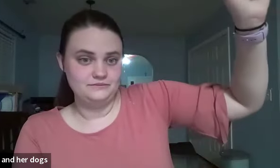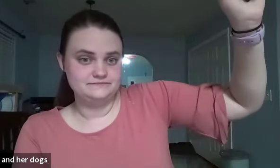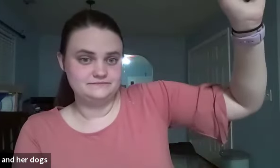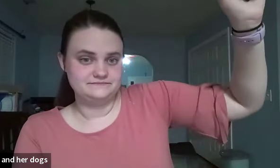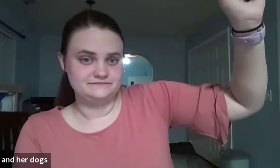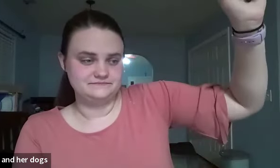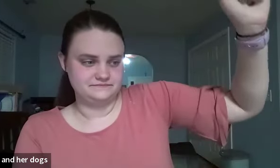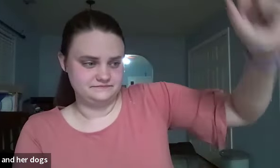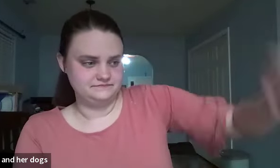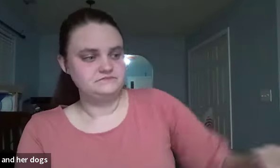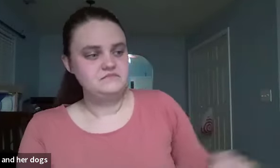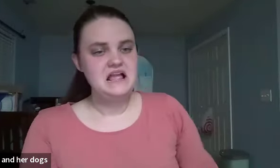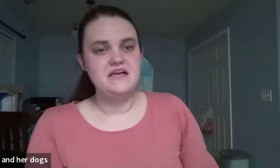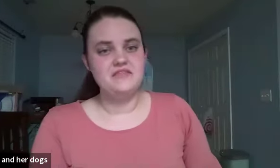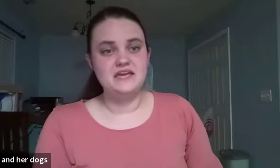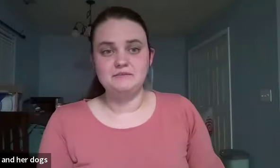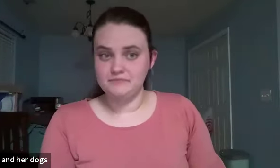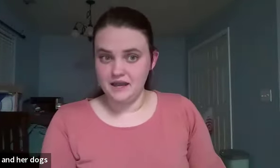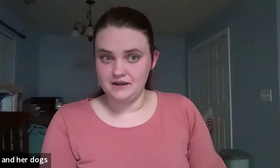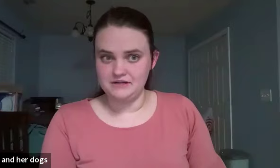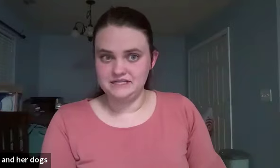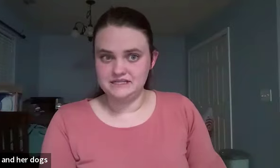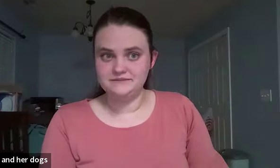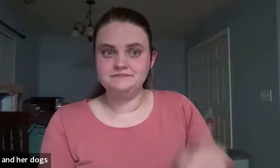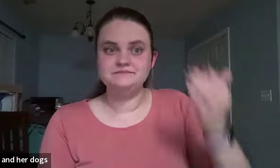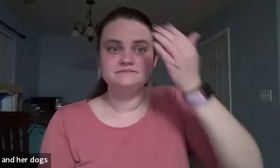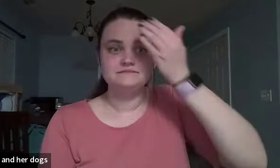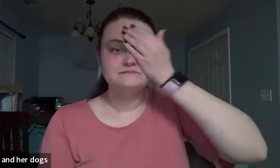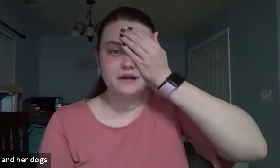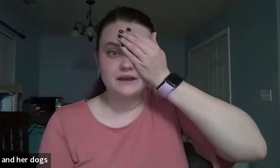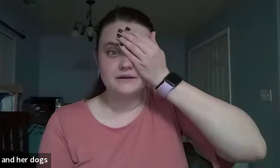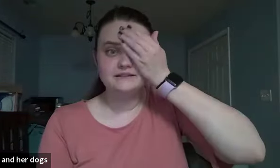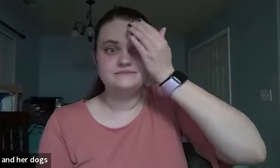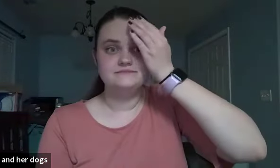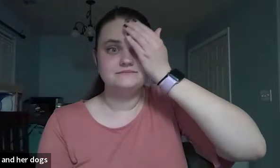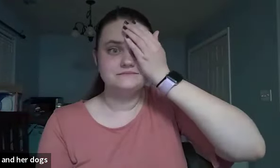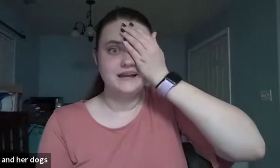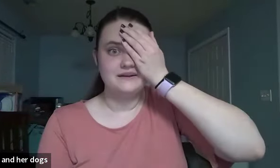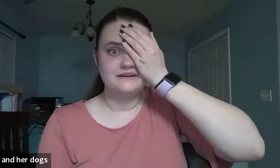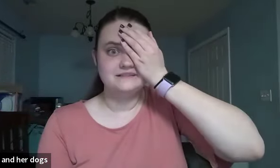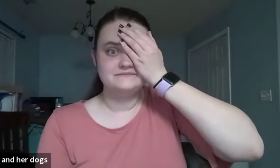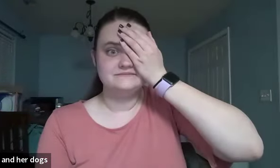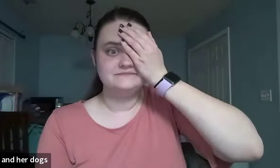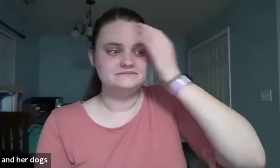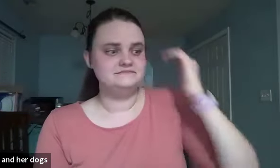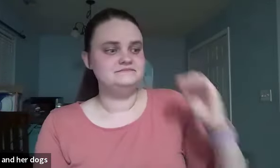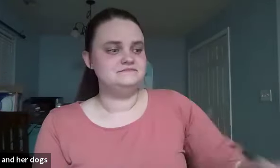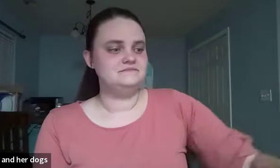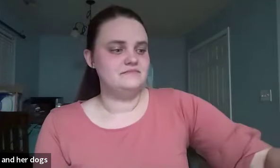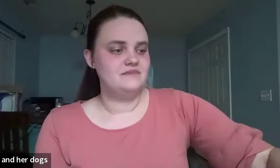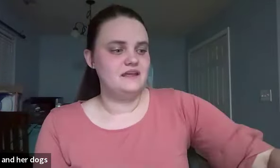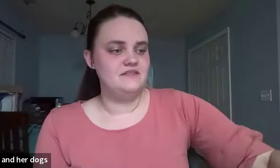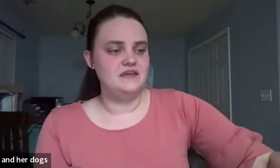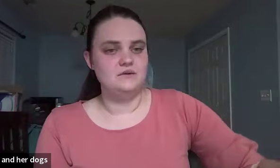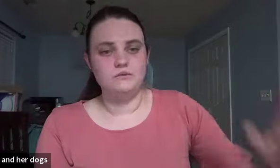moon. And then pirate, pirate, pirate. And then